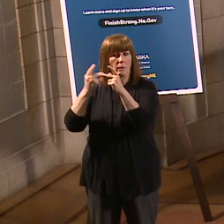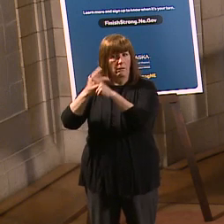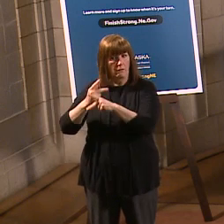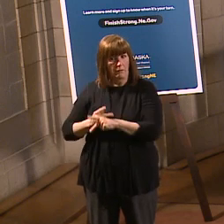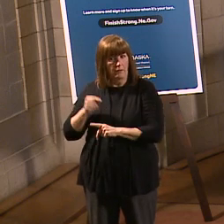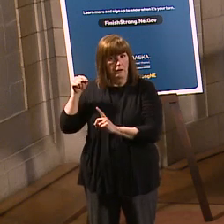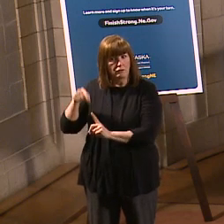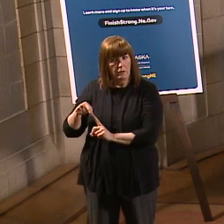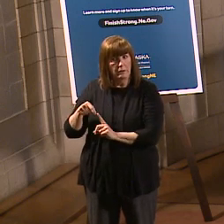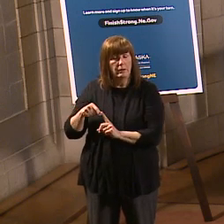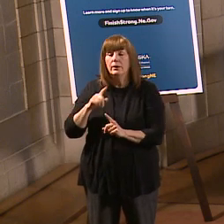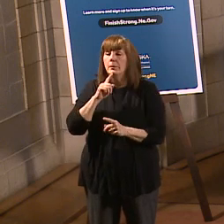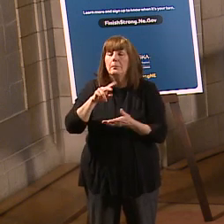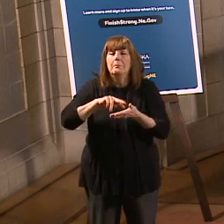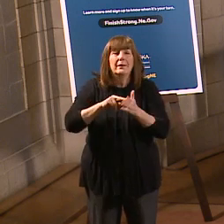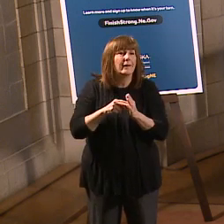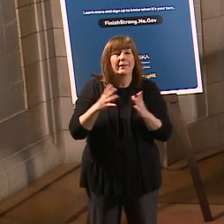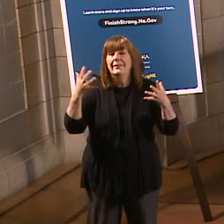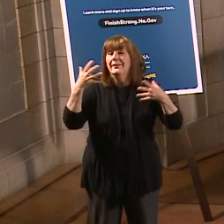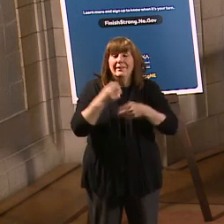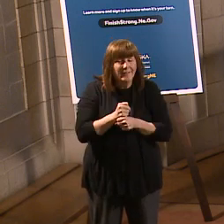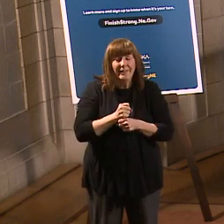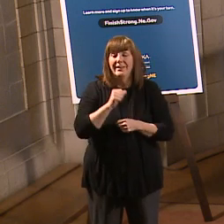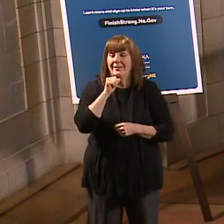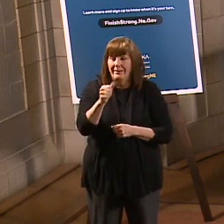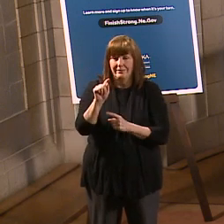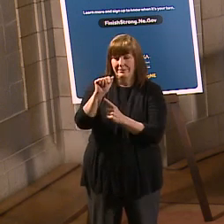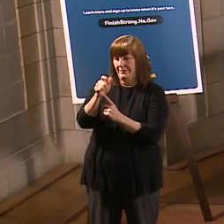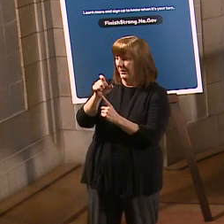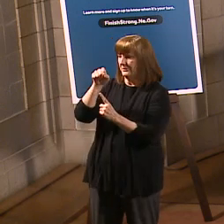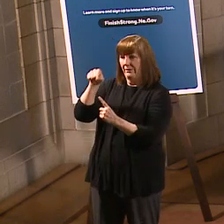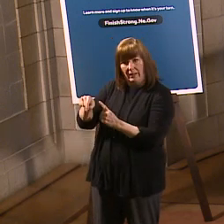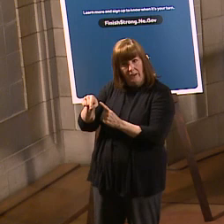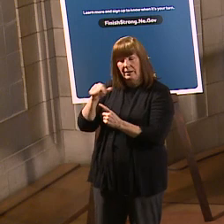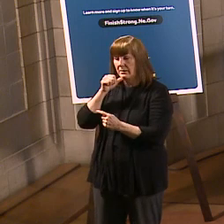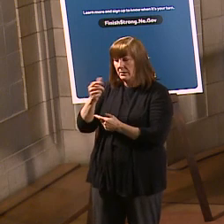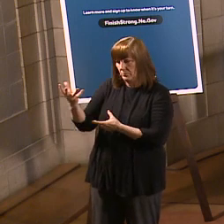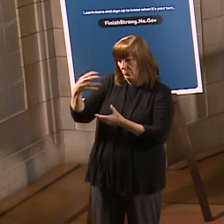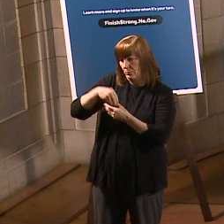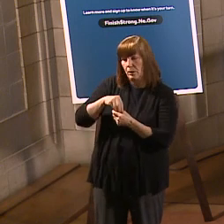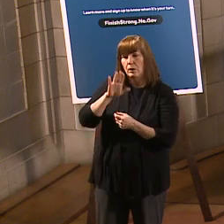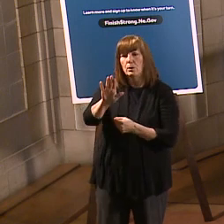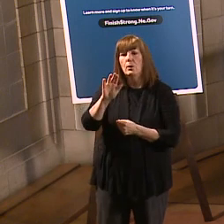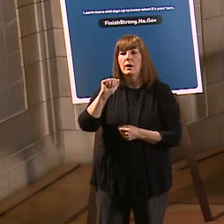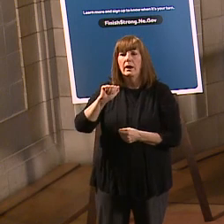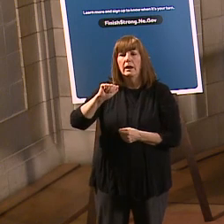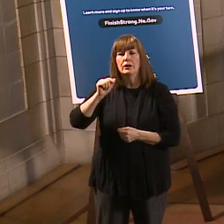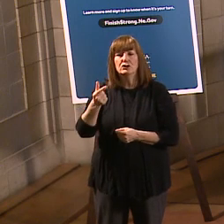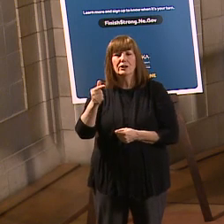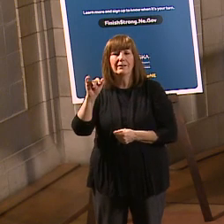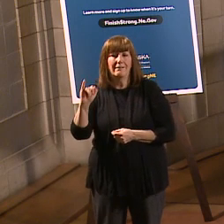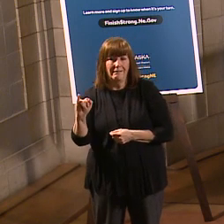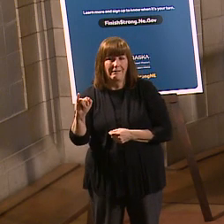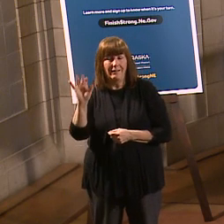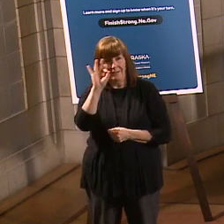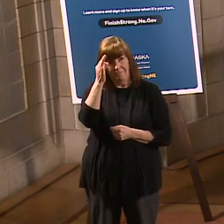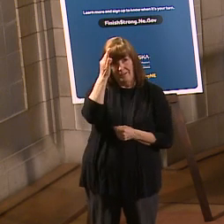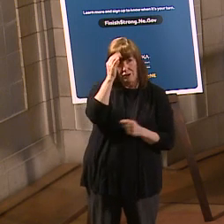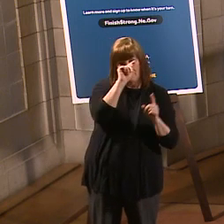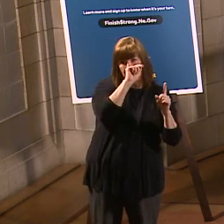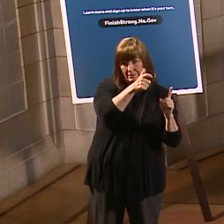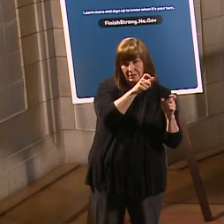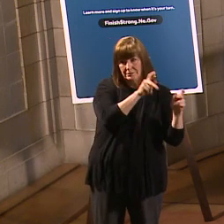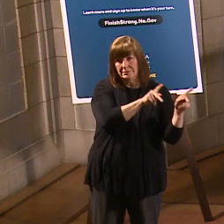the long and short of it, it will not be taxed because we will not pick that up as part of your adjusted gross income from your federal taxes as we start our